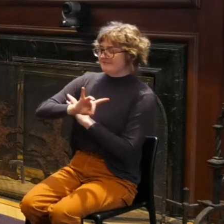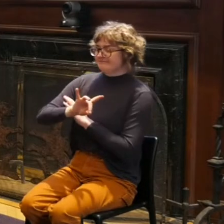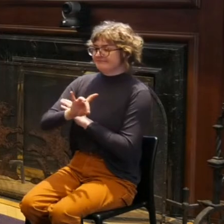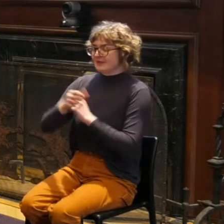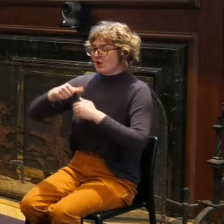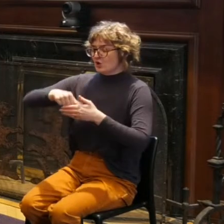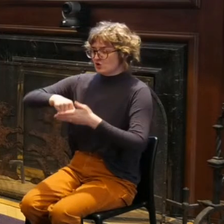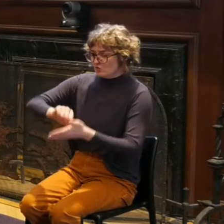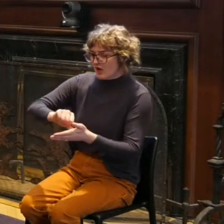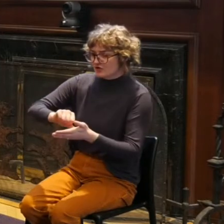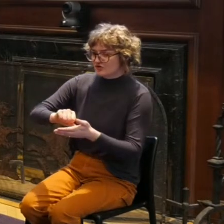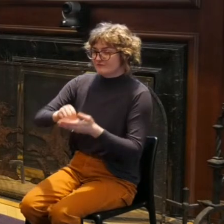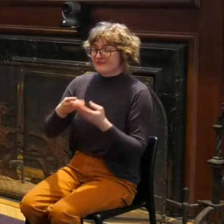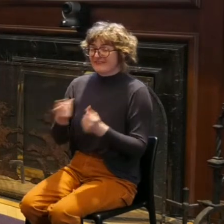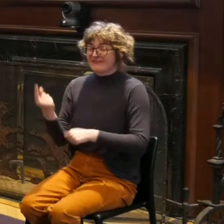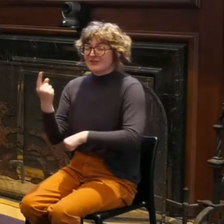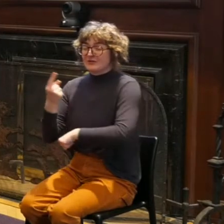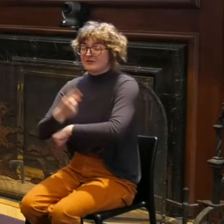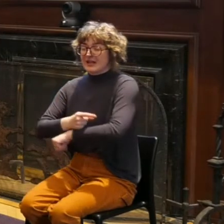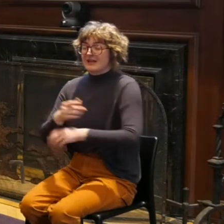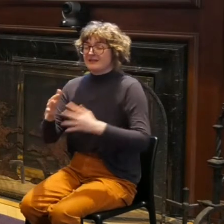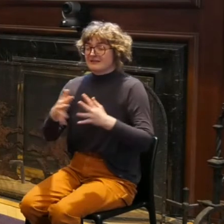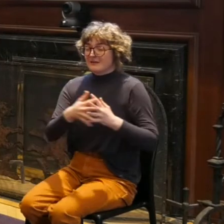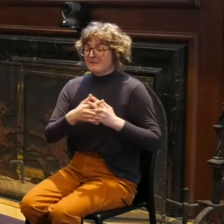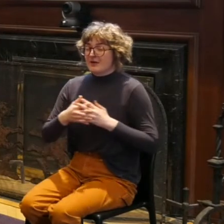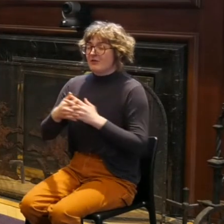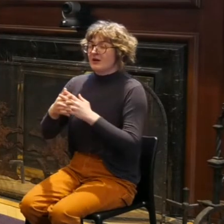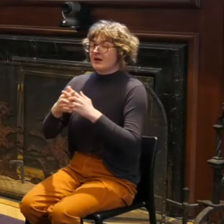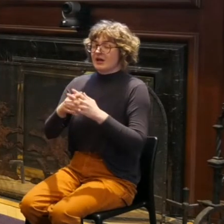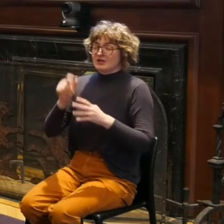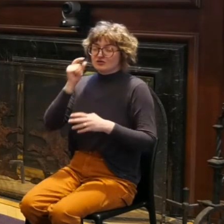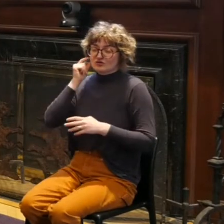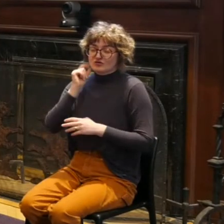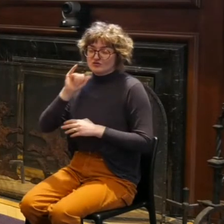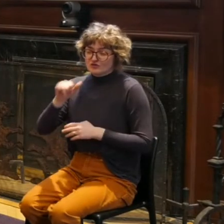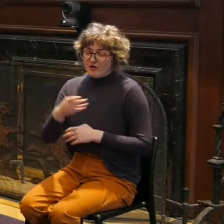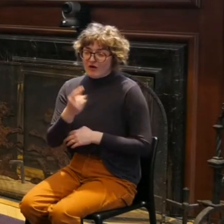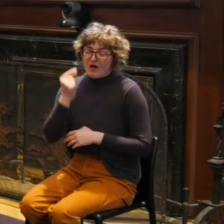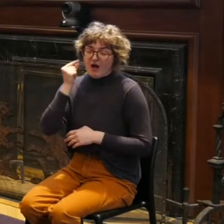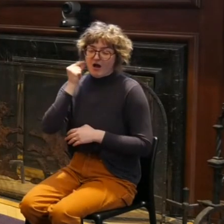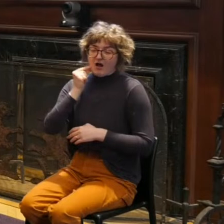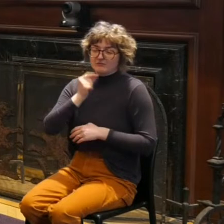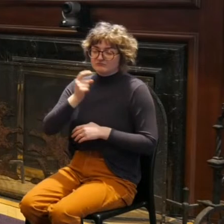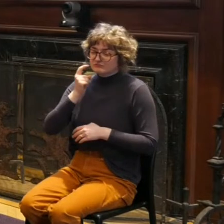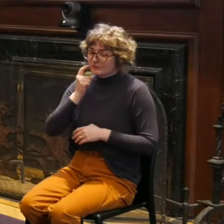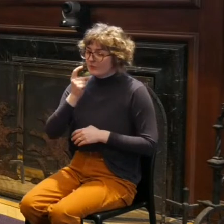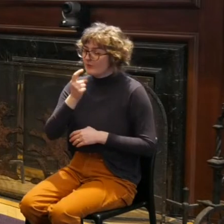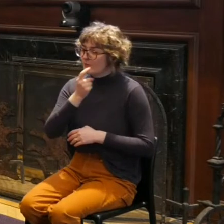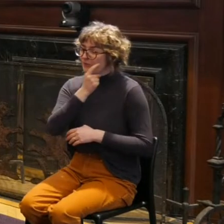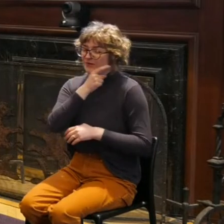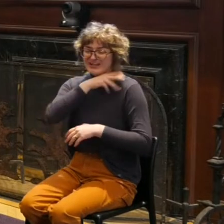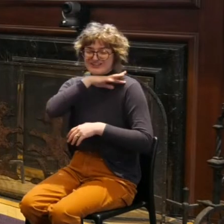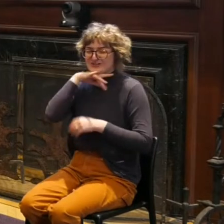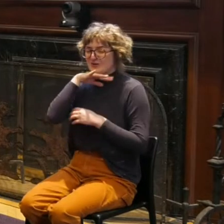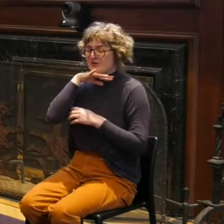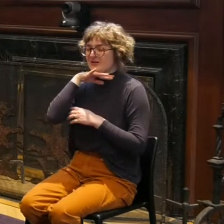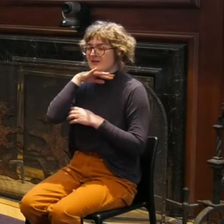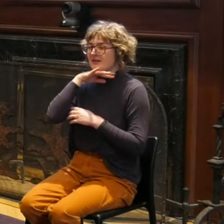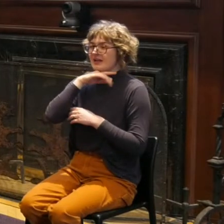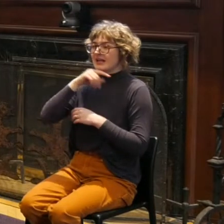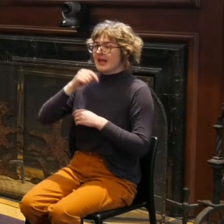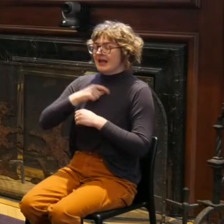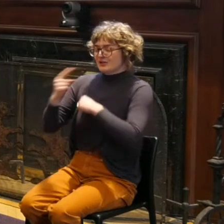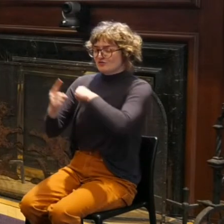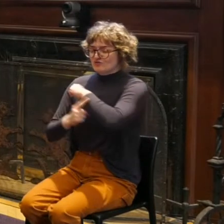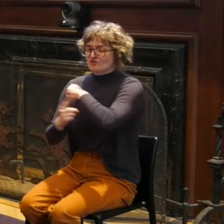Some days, America is a jaw, steel-toothed and filthy. Its